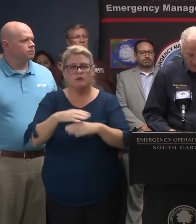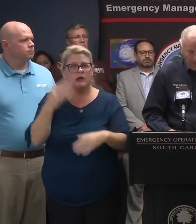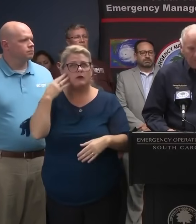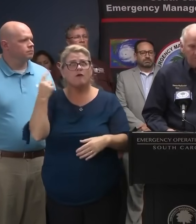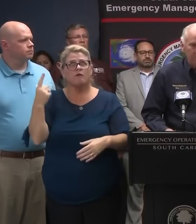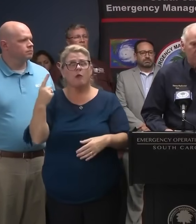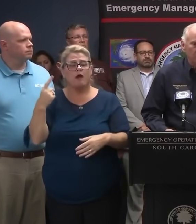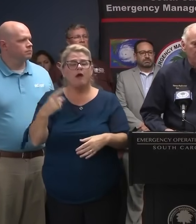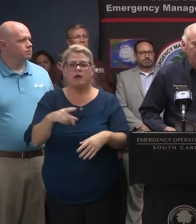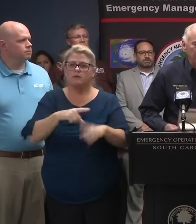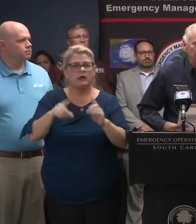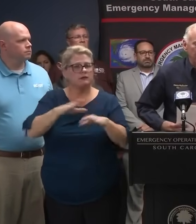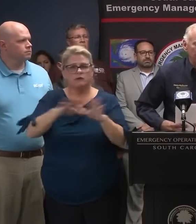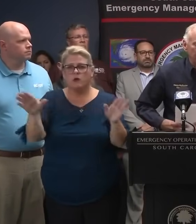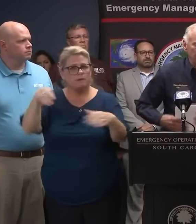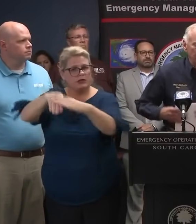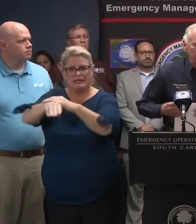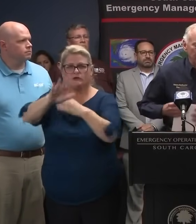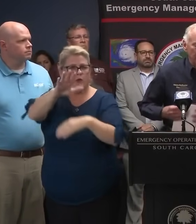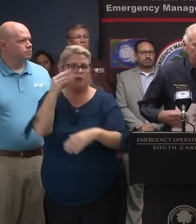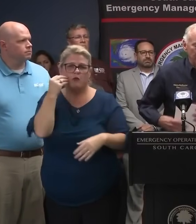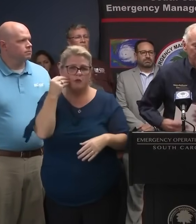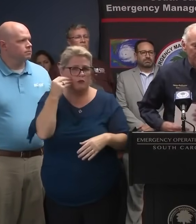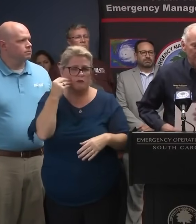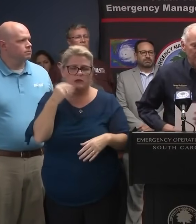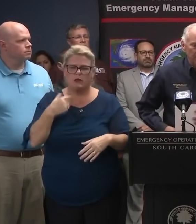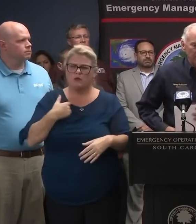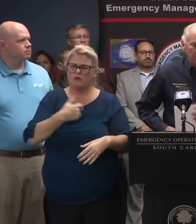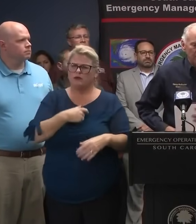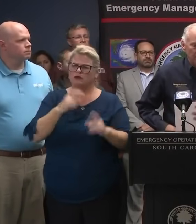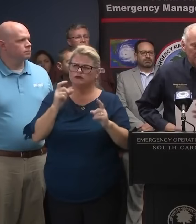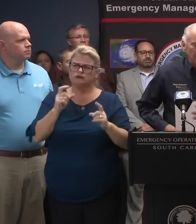one. Also, we don't think that we're going to have any